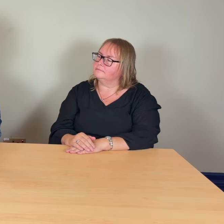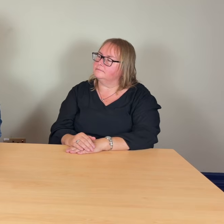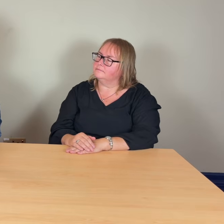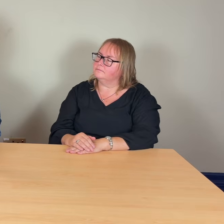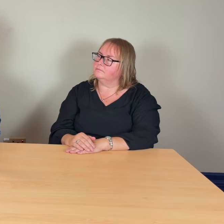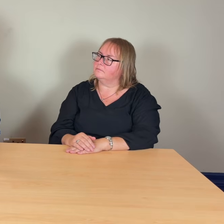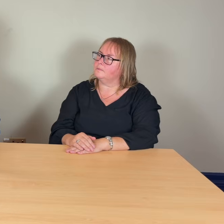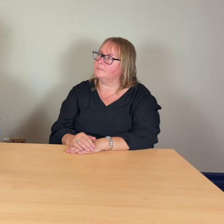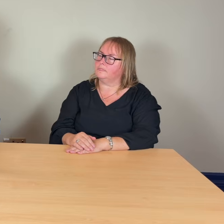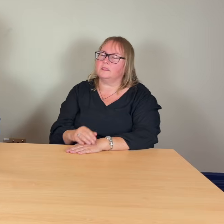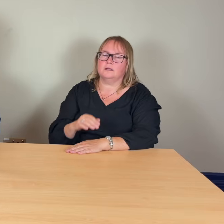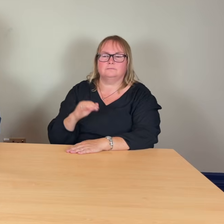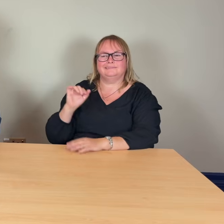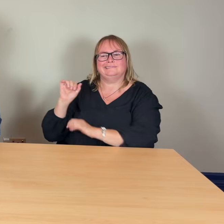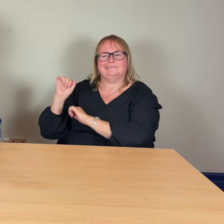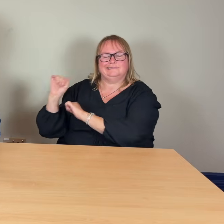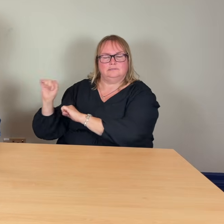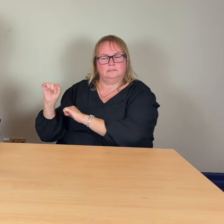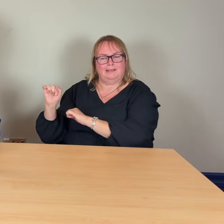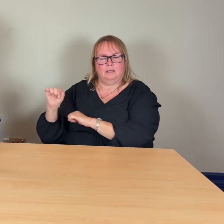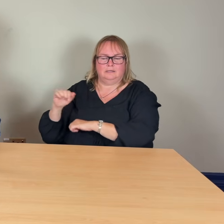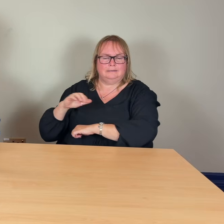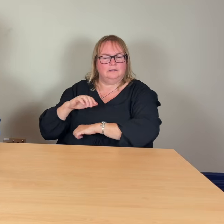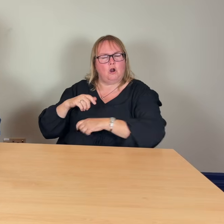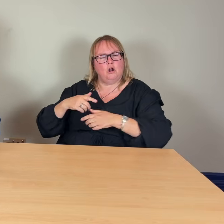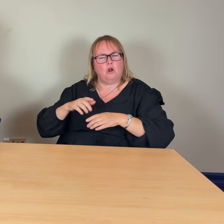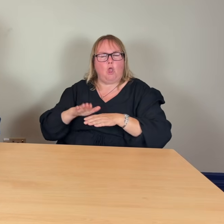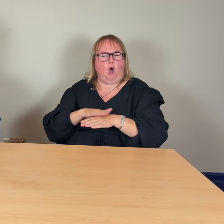It does take a little bit longer to do it this way.